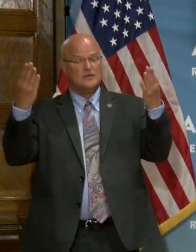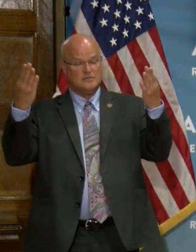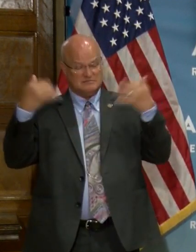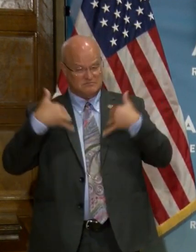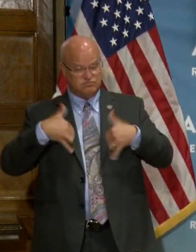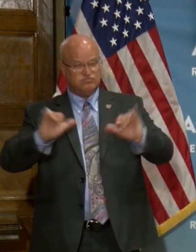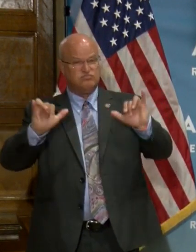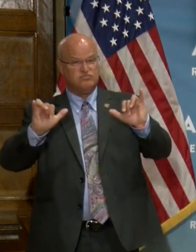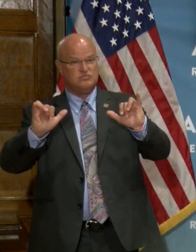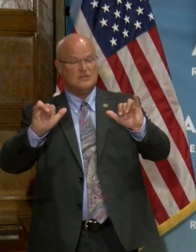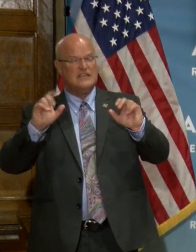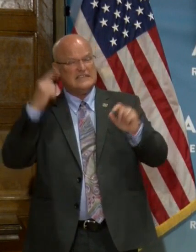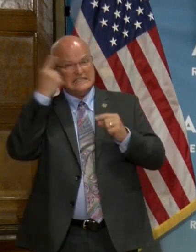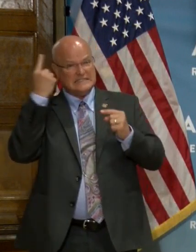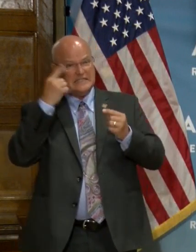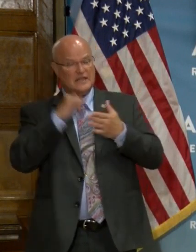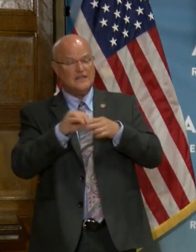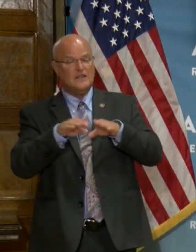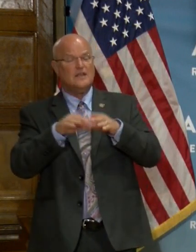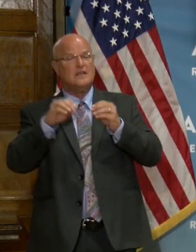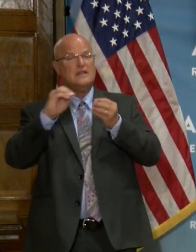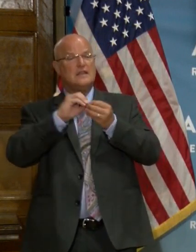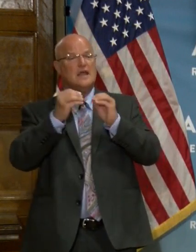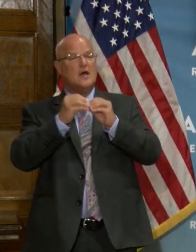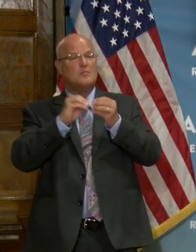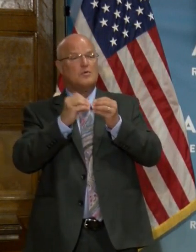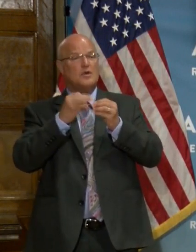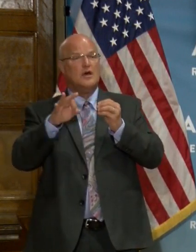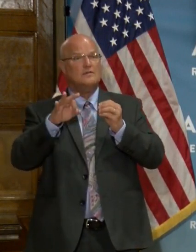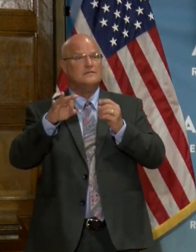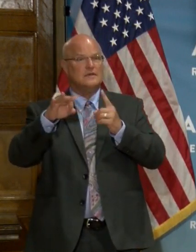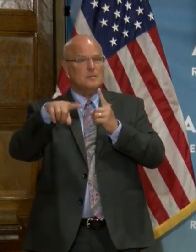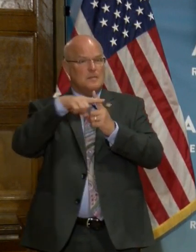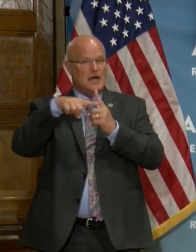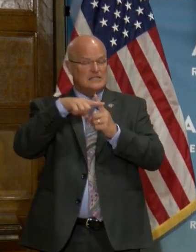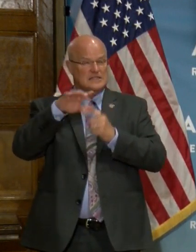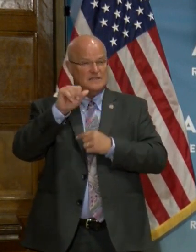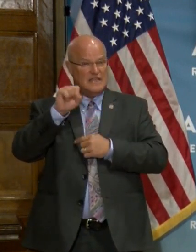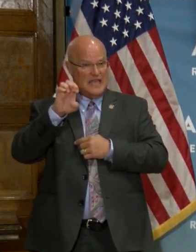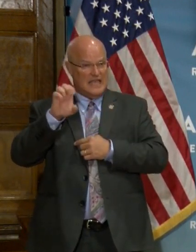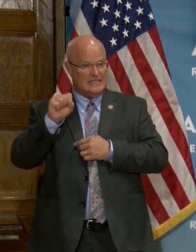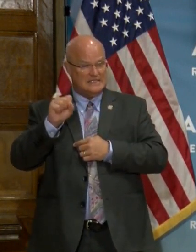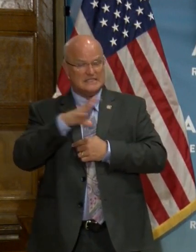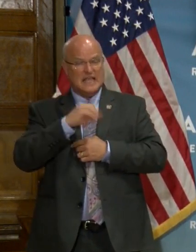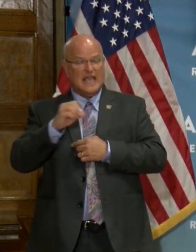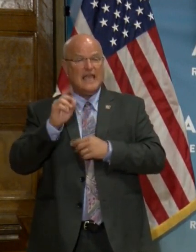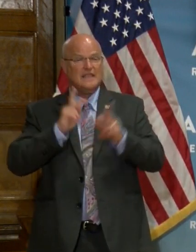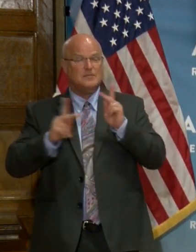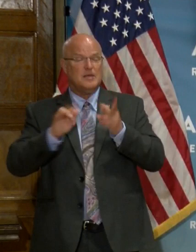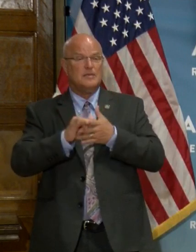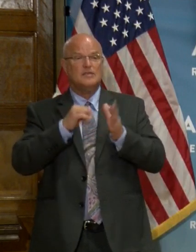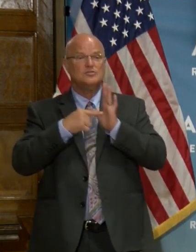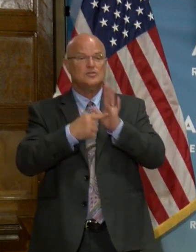of confirmed COVID cases and the large percent of asymptomatic cases that they announced on Friday?